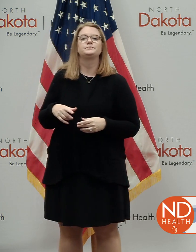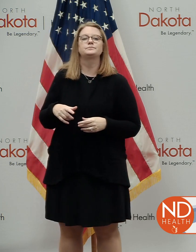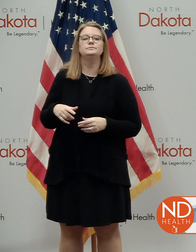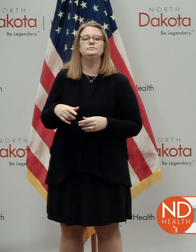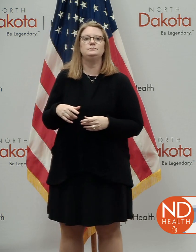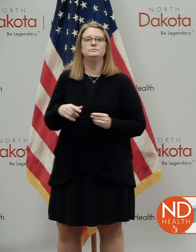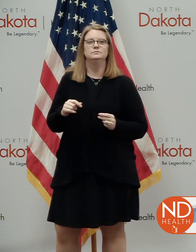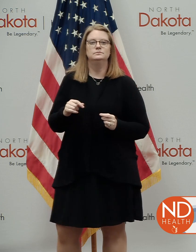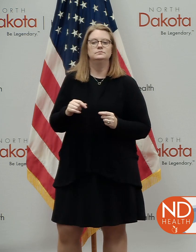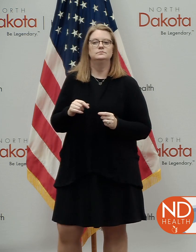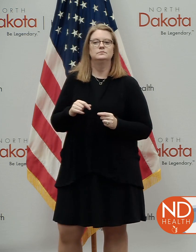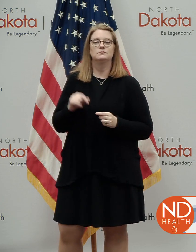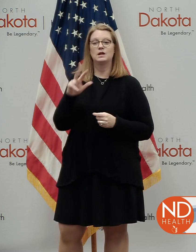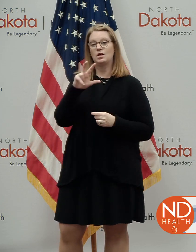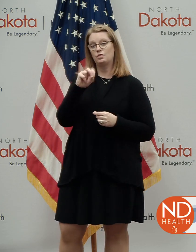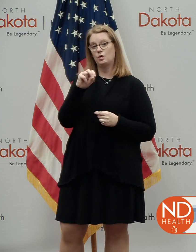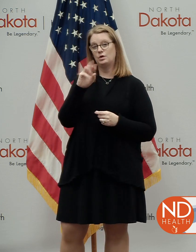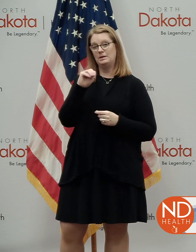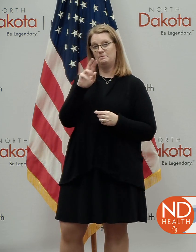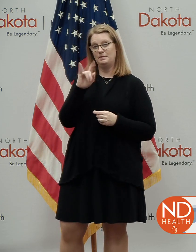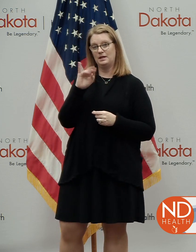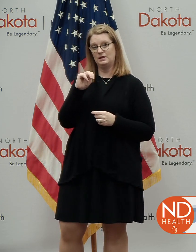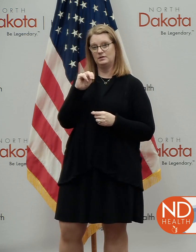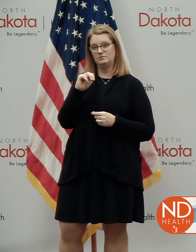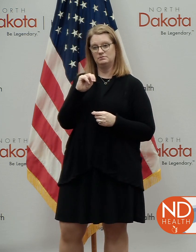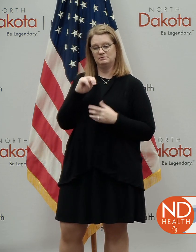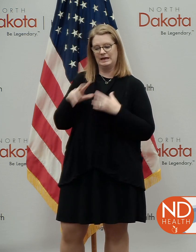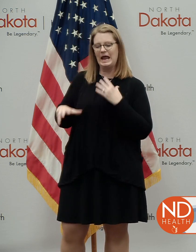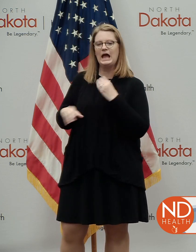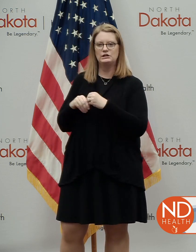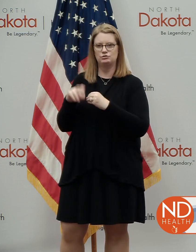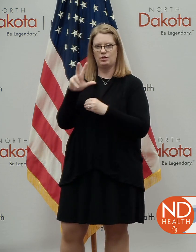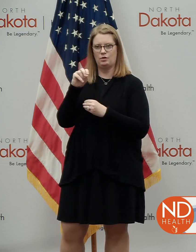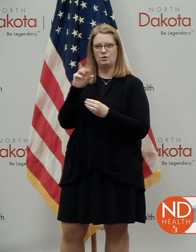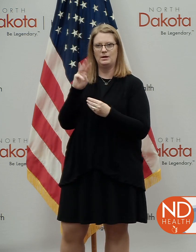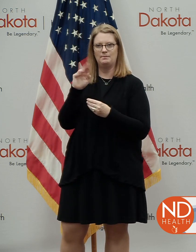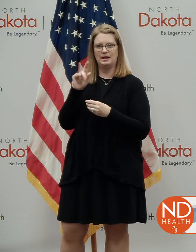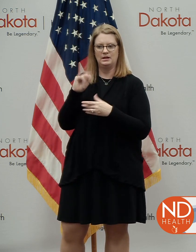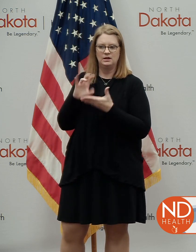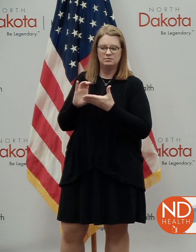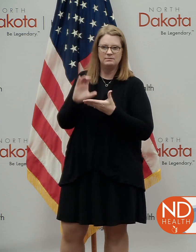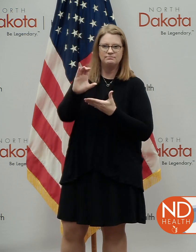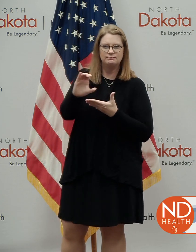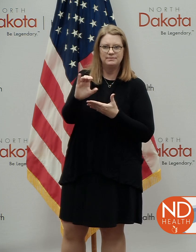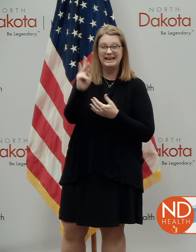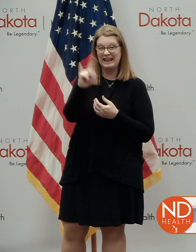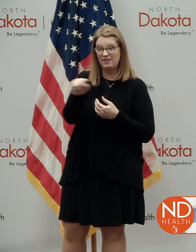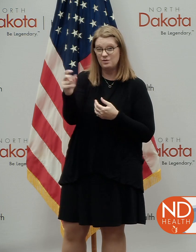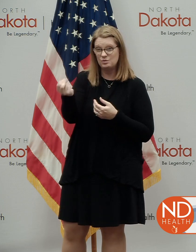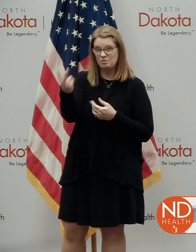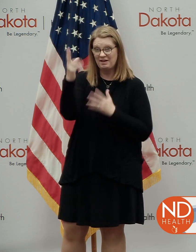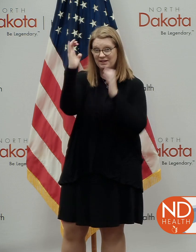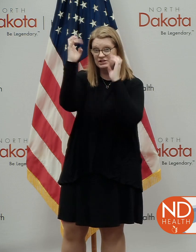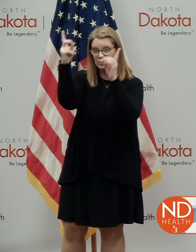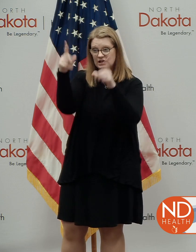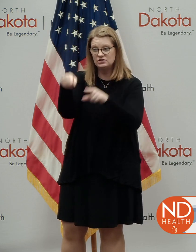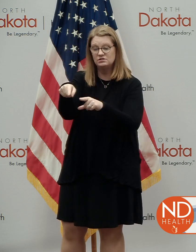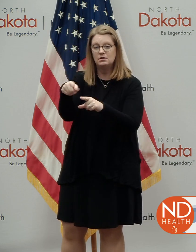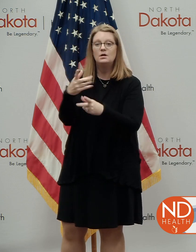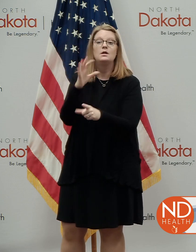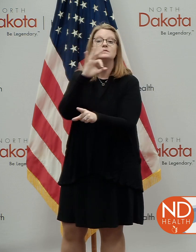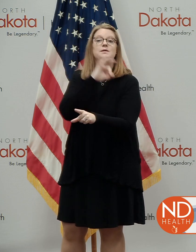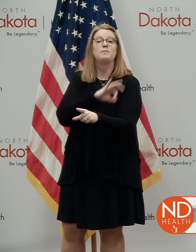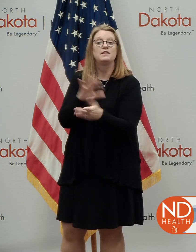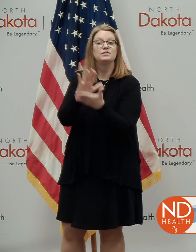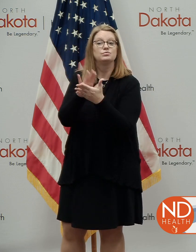had $30 million that we put in extra. $30 million into K through 12, which was a help to the school